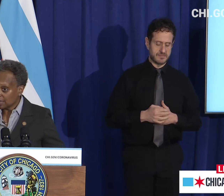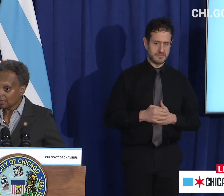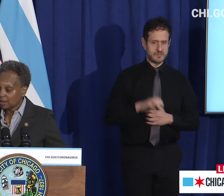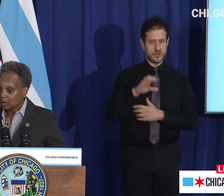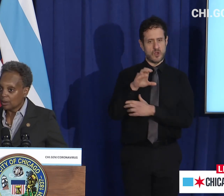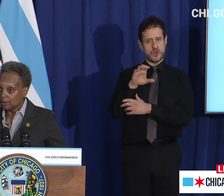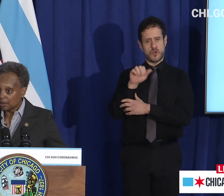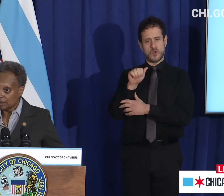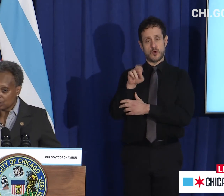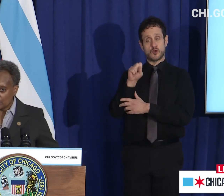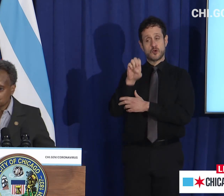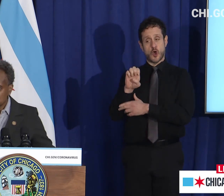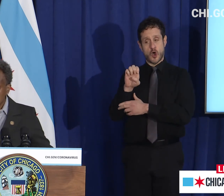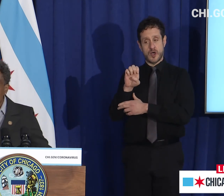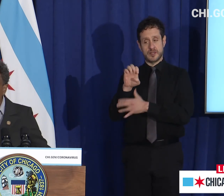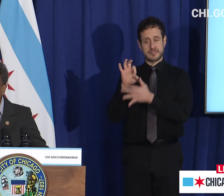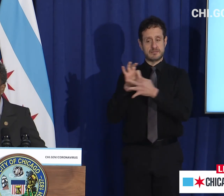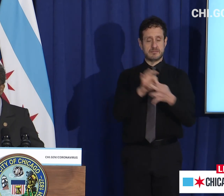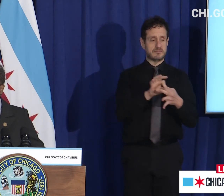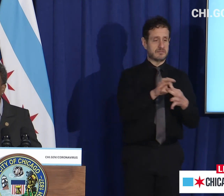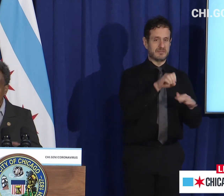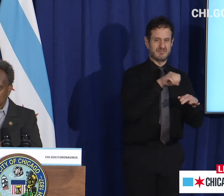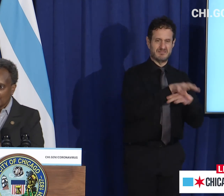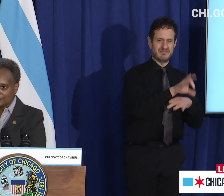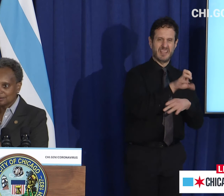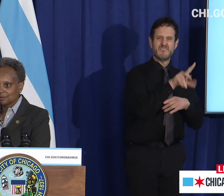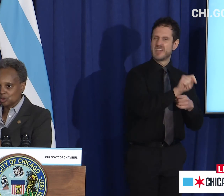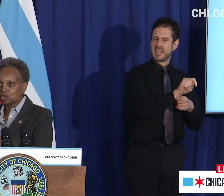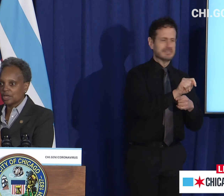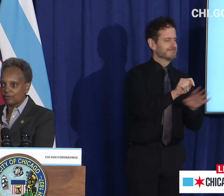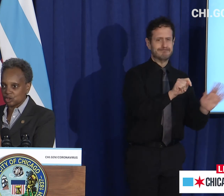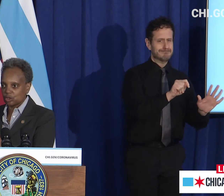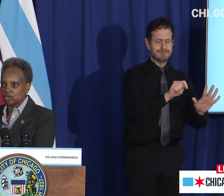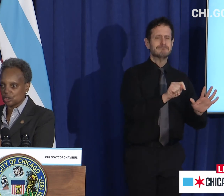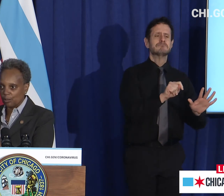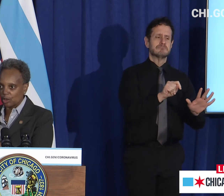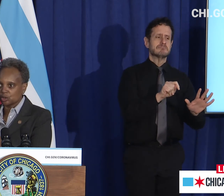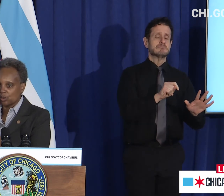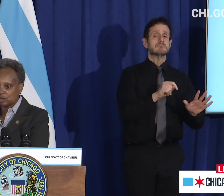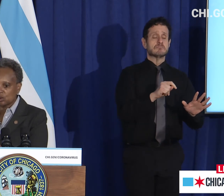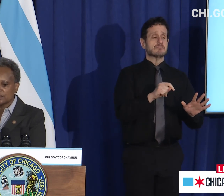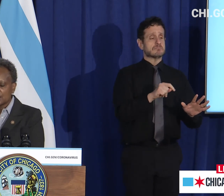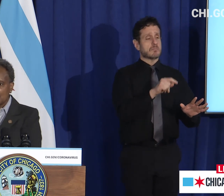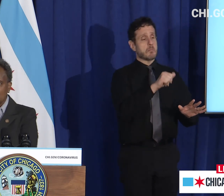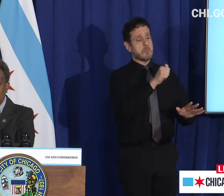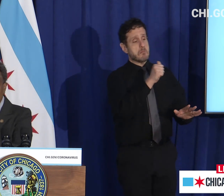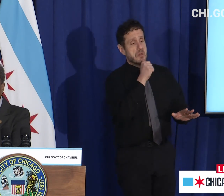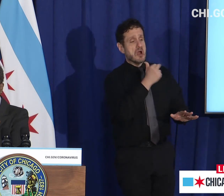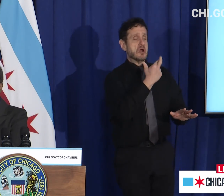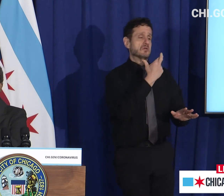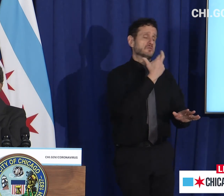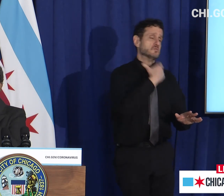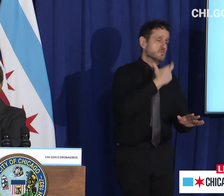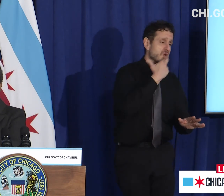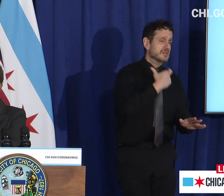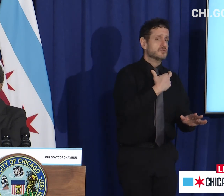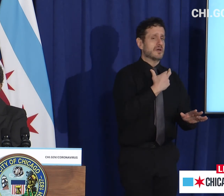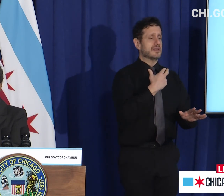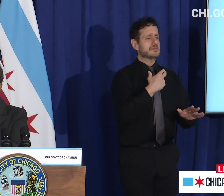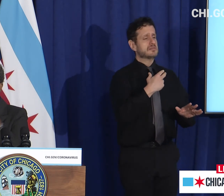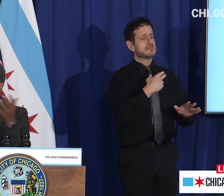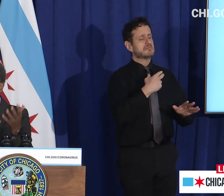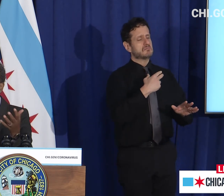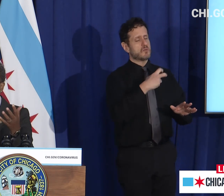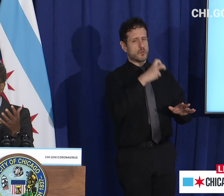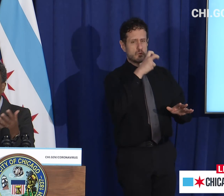looked at that. And the question suggests that loosening of restrictions on bars and restaurants occasion and